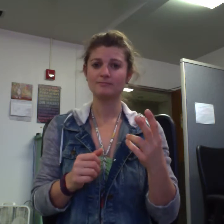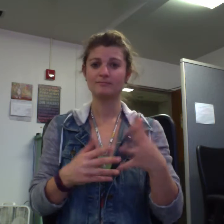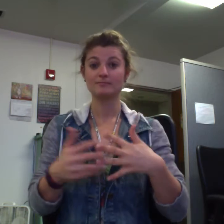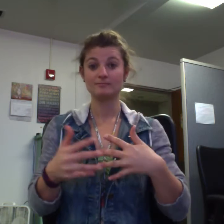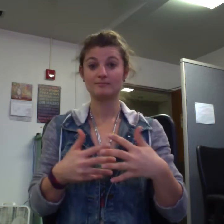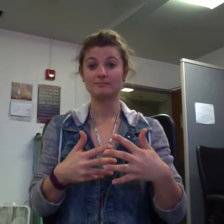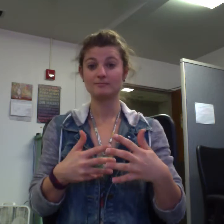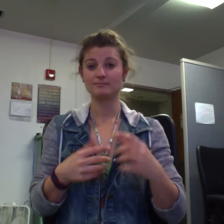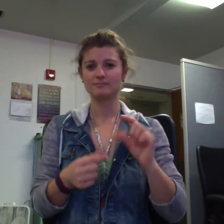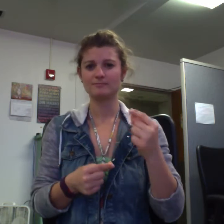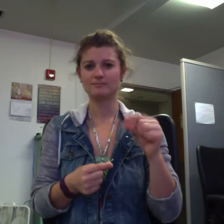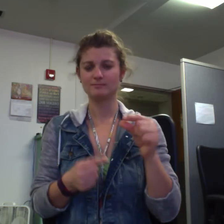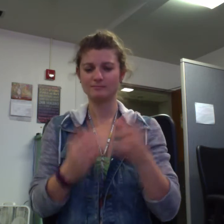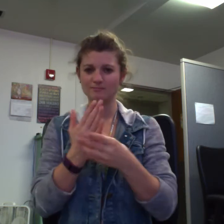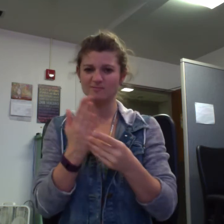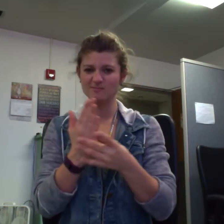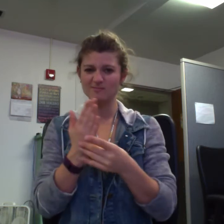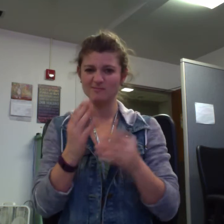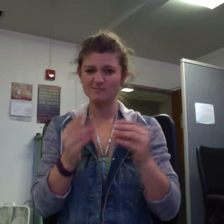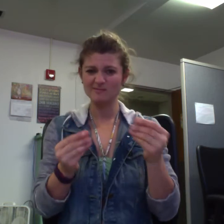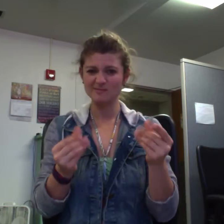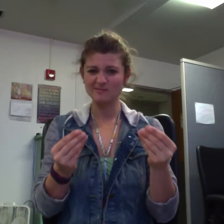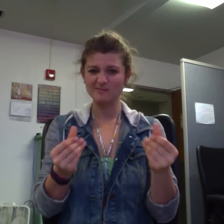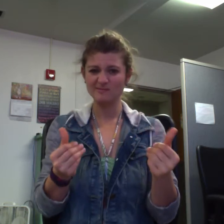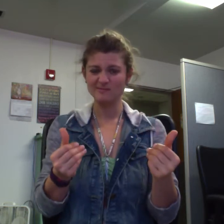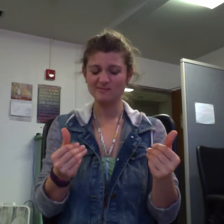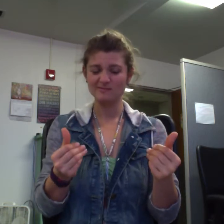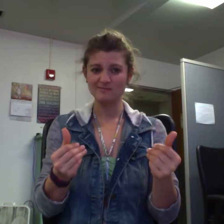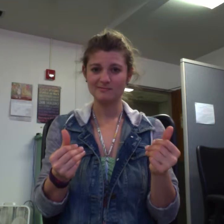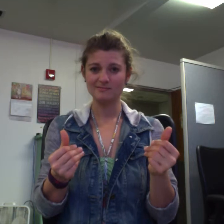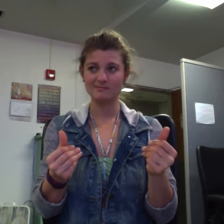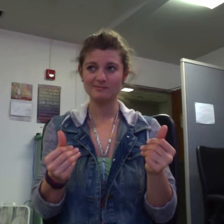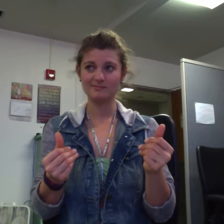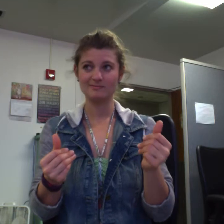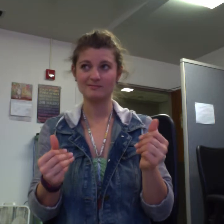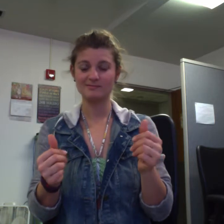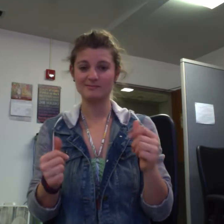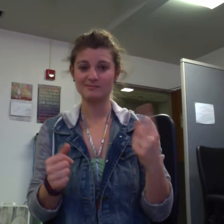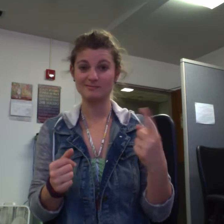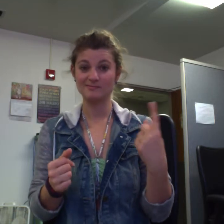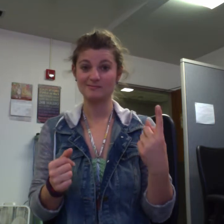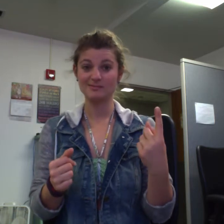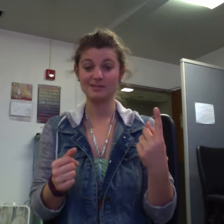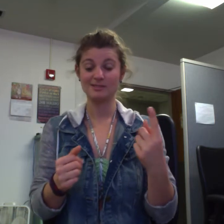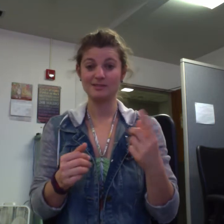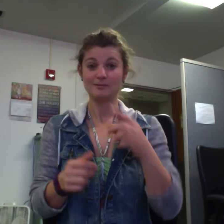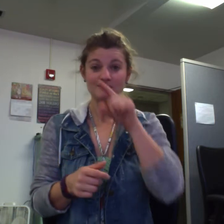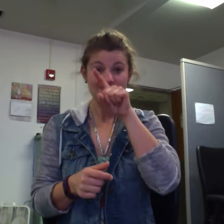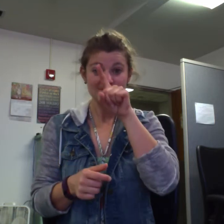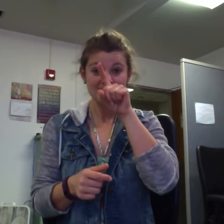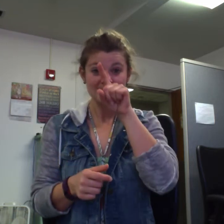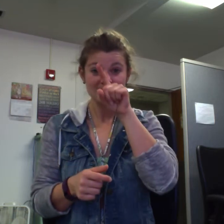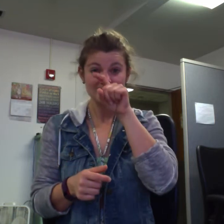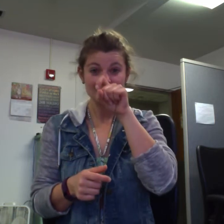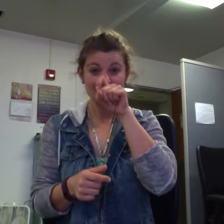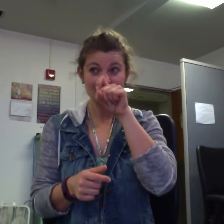snail, without its shell, only bigger, the size of a rat, which is certainly something I would never want to